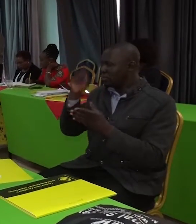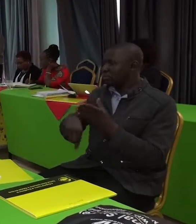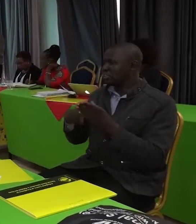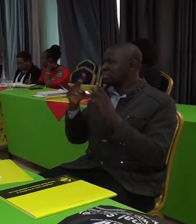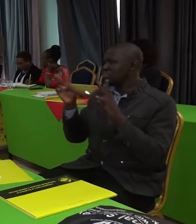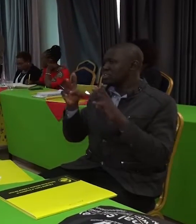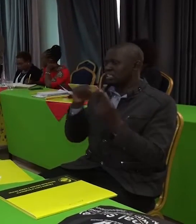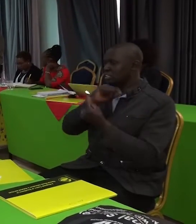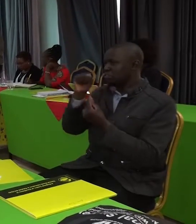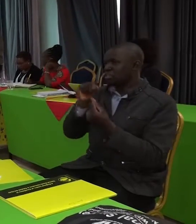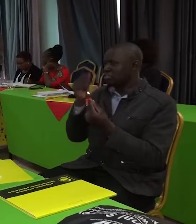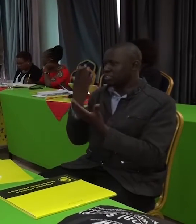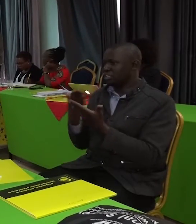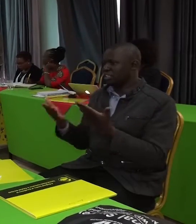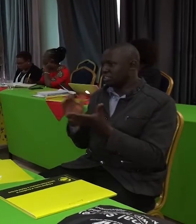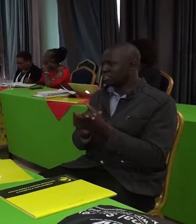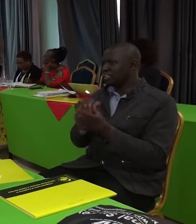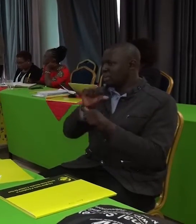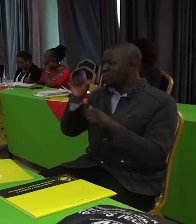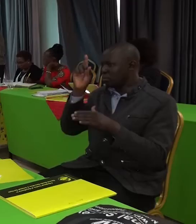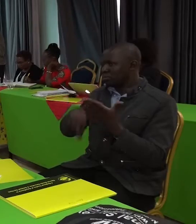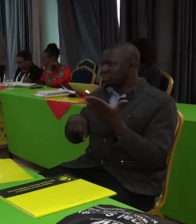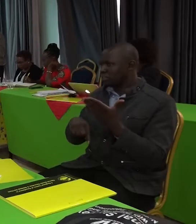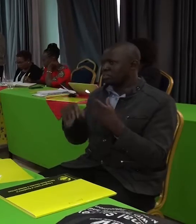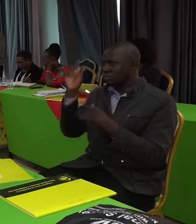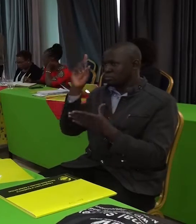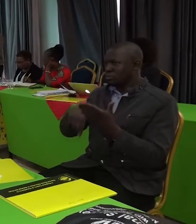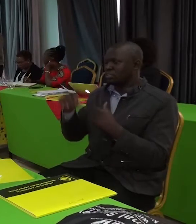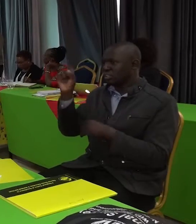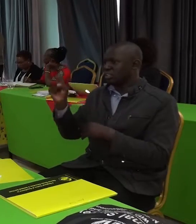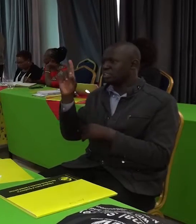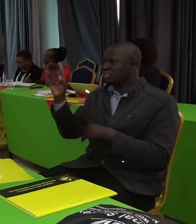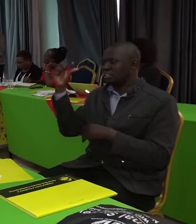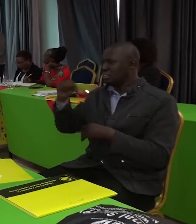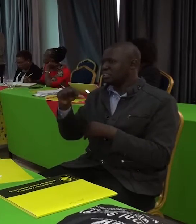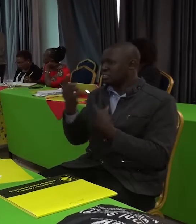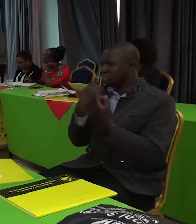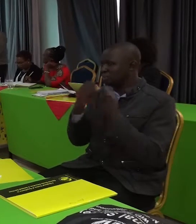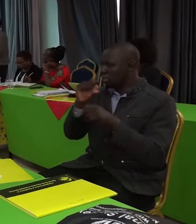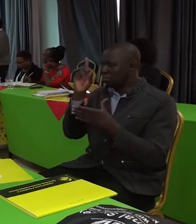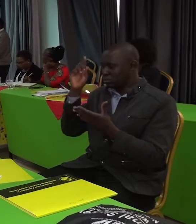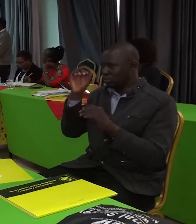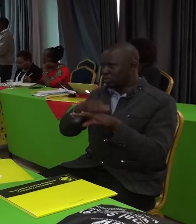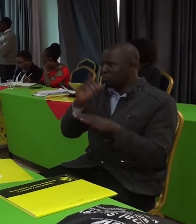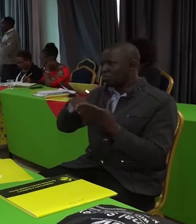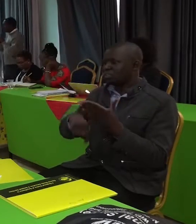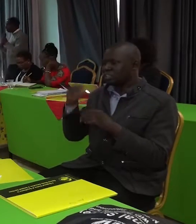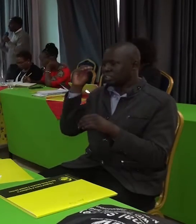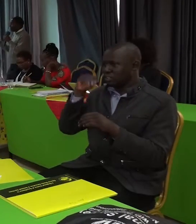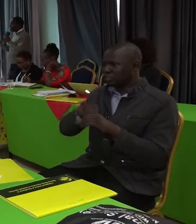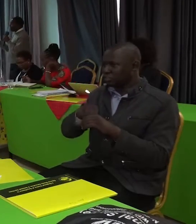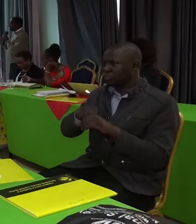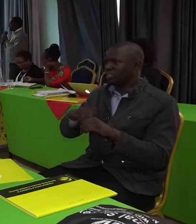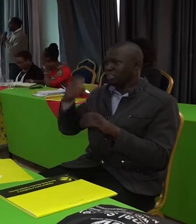very specific things about what SDG is saying on inclusion.